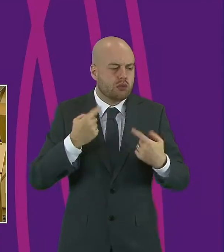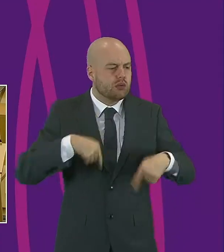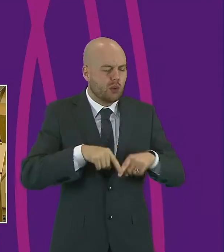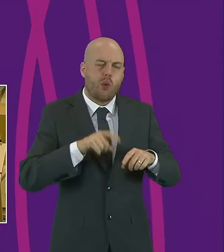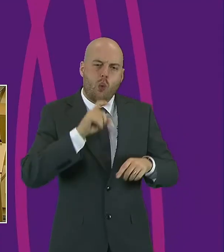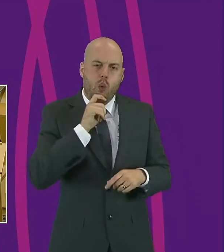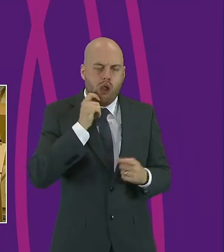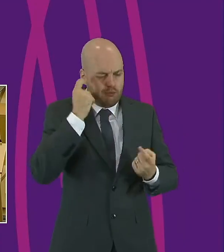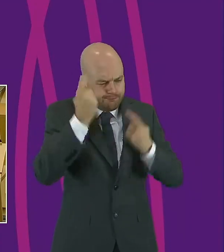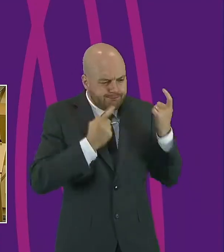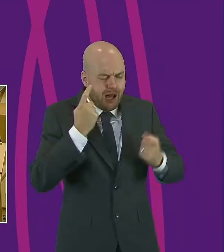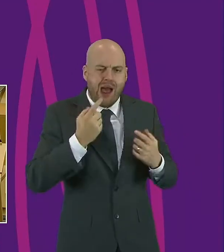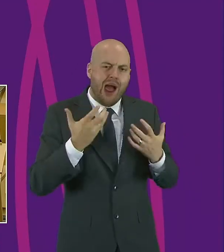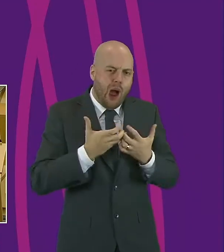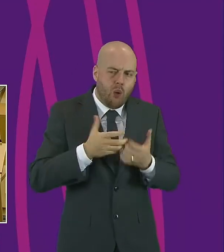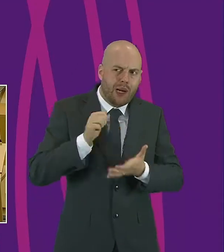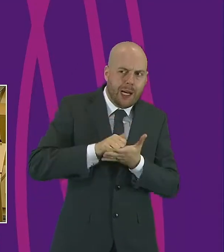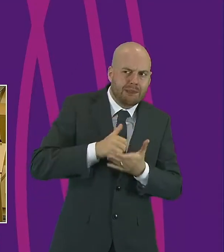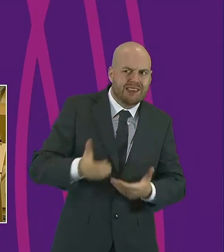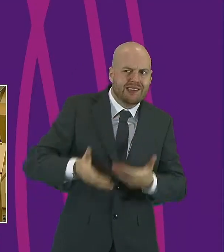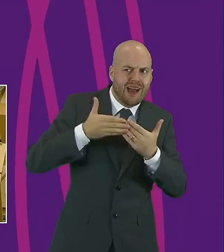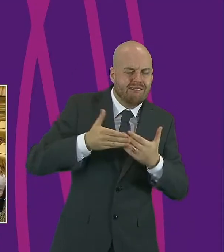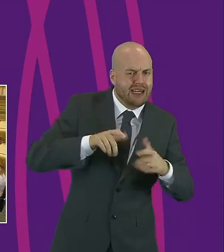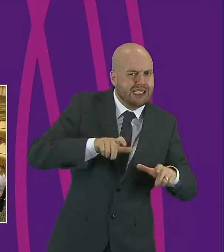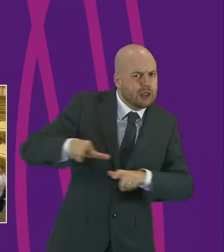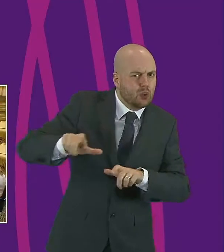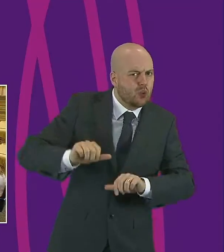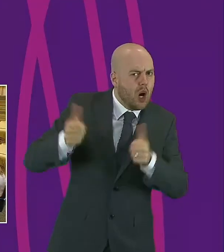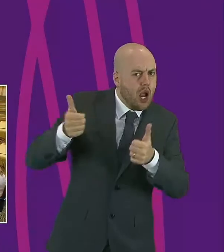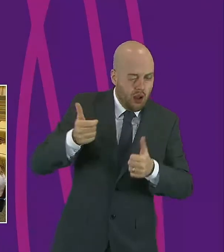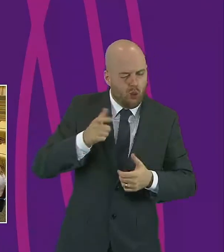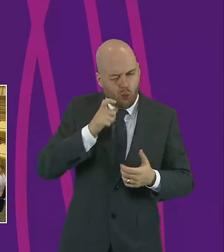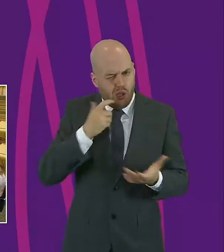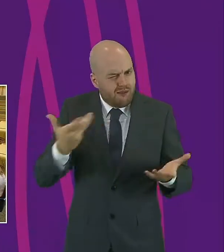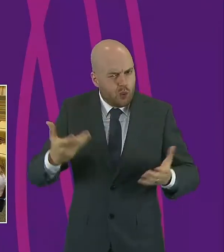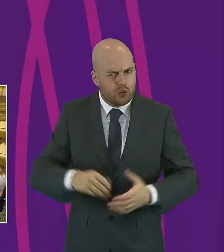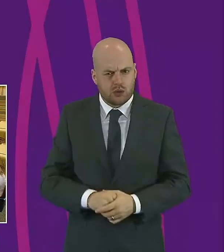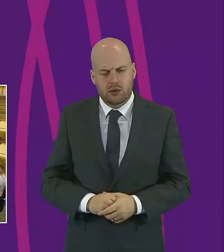to school safe and allow it to continue. Patrick Harvey.